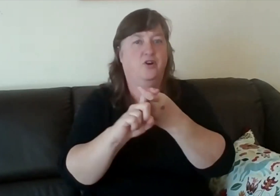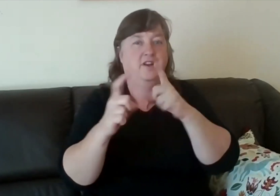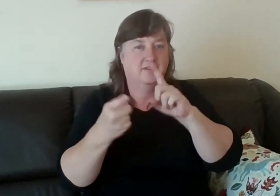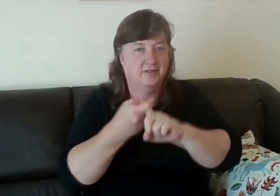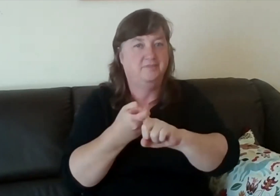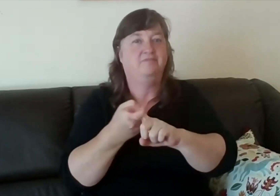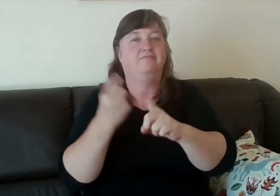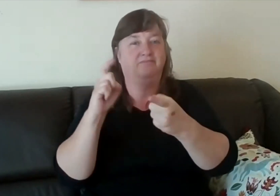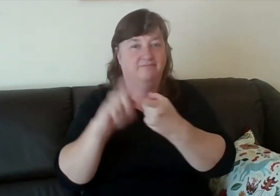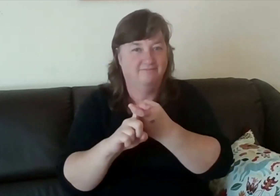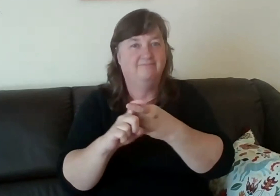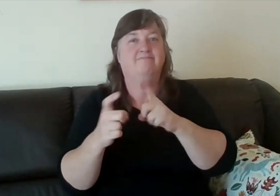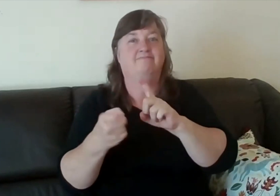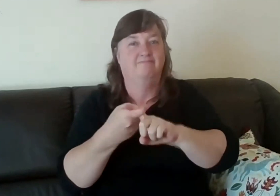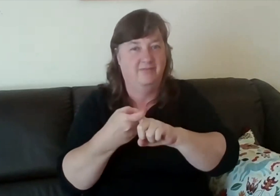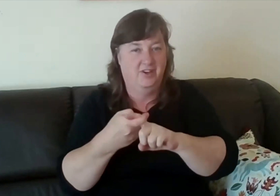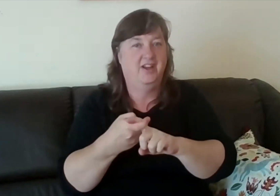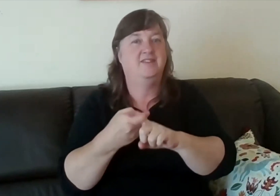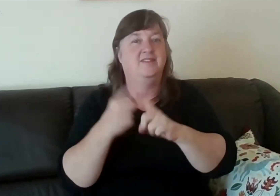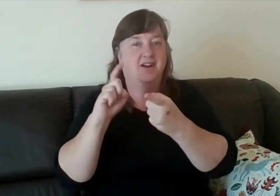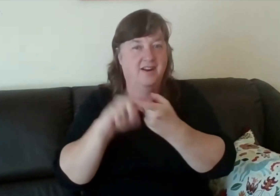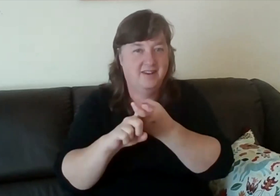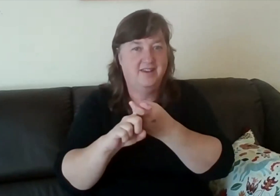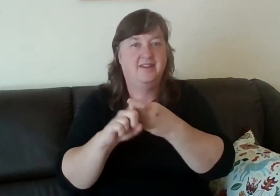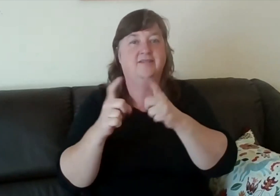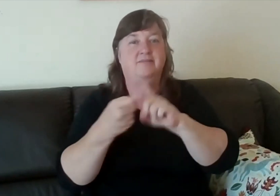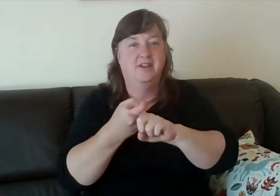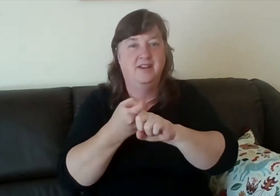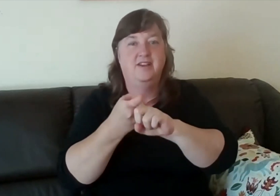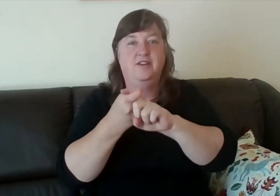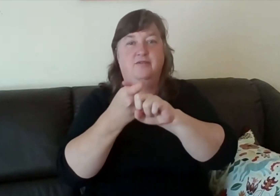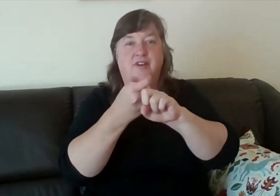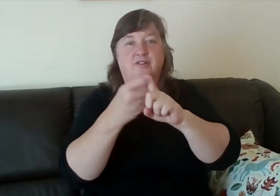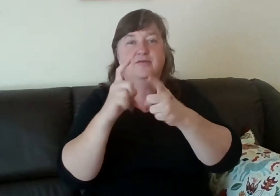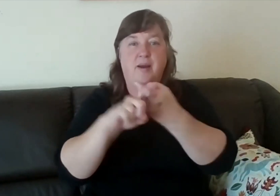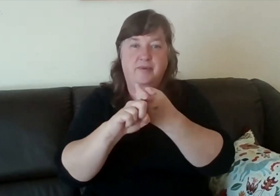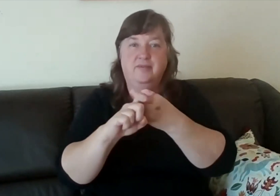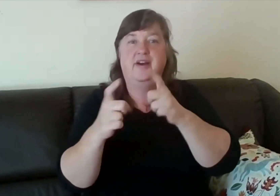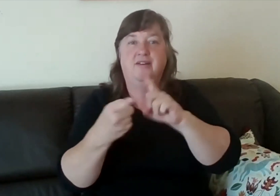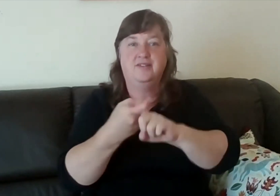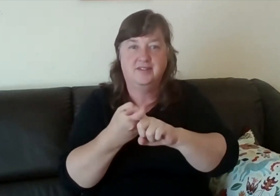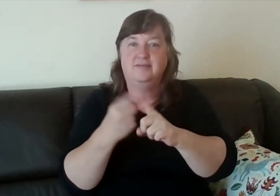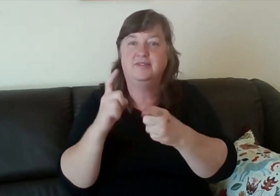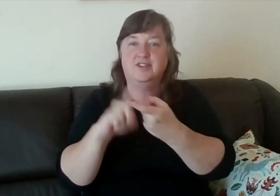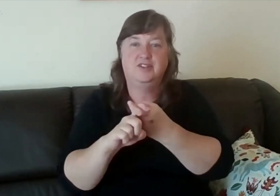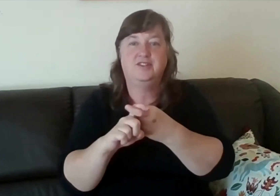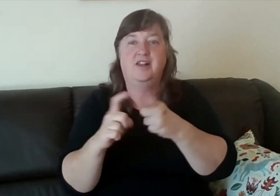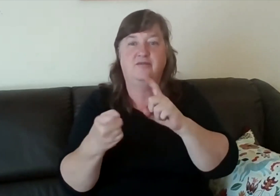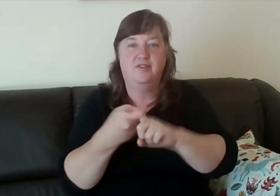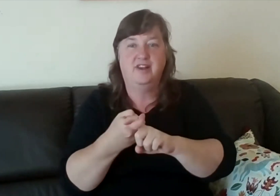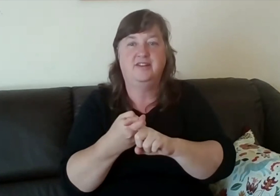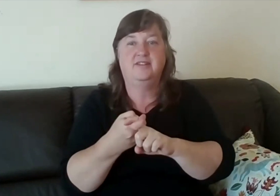Friend. Your head's nodding, your fingers wrapping around. It's a good solid friend.